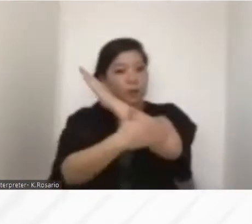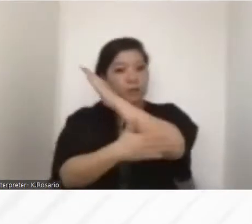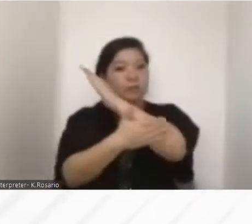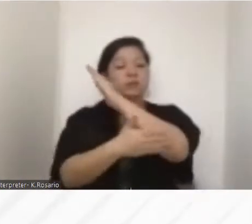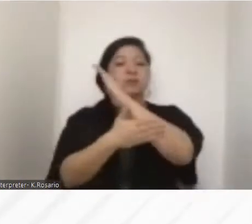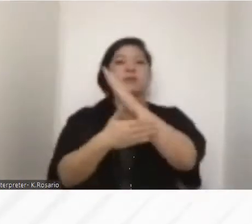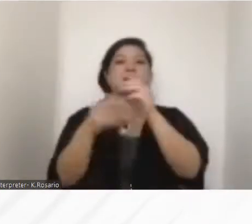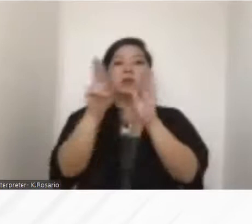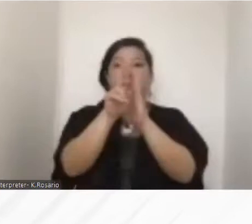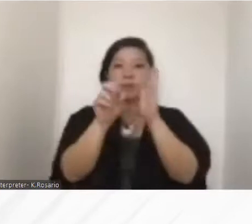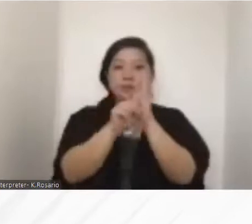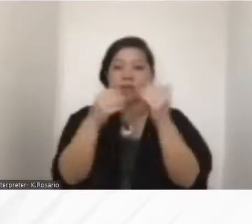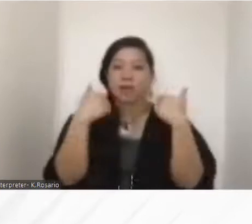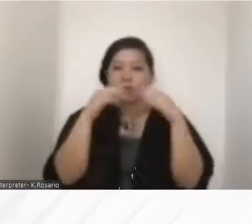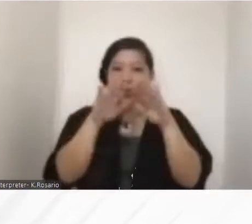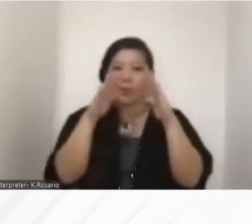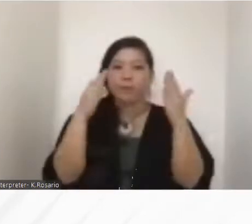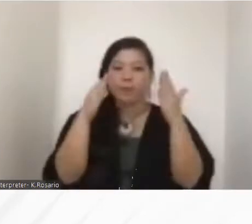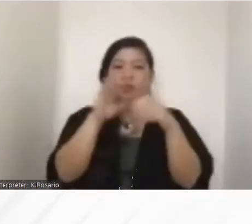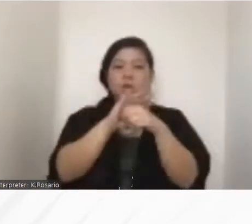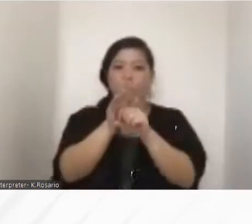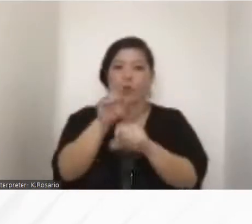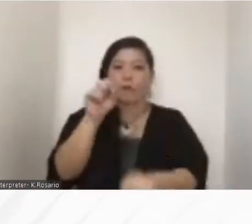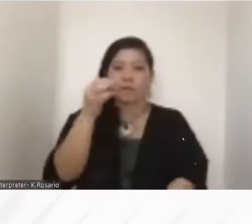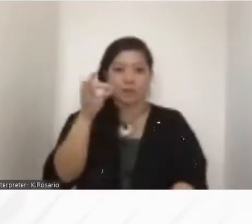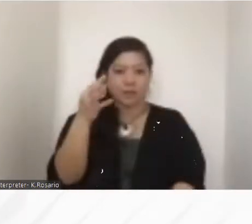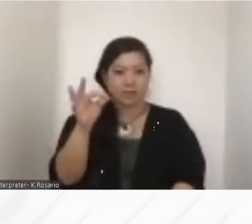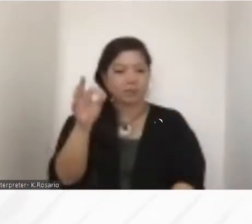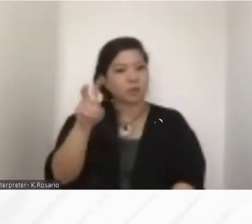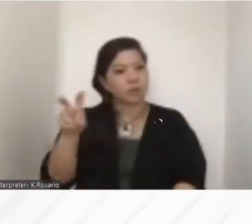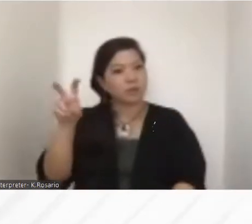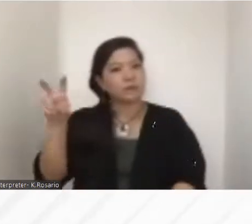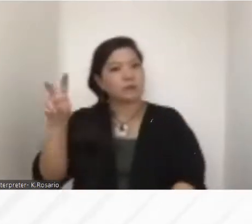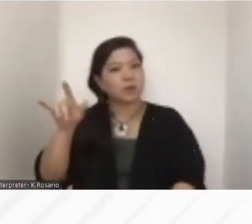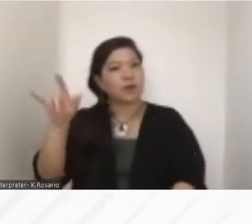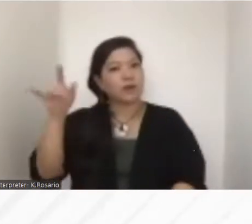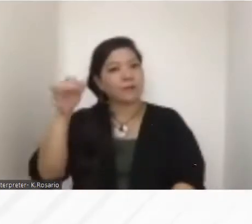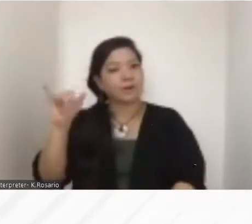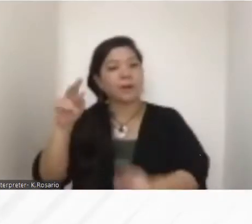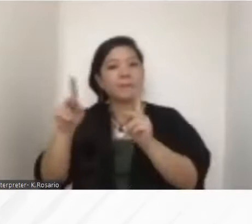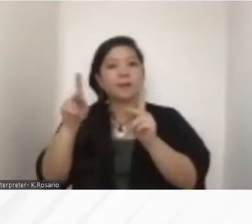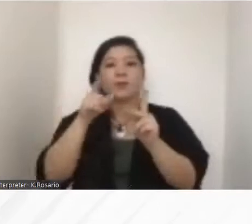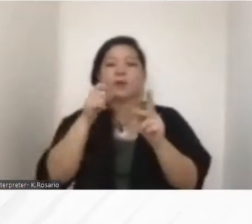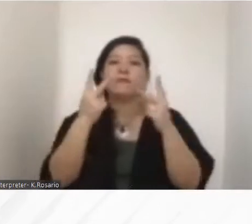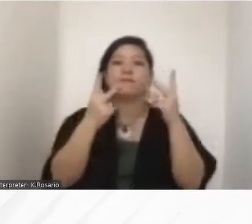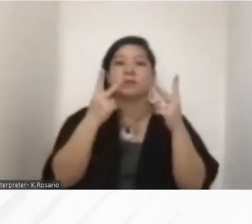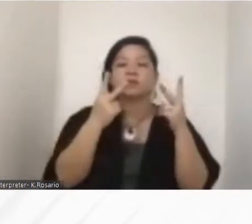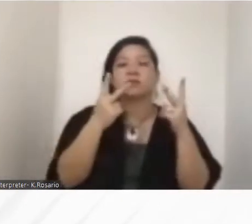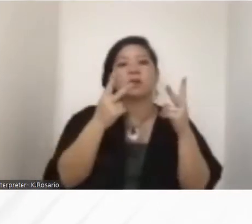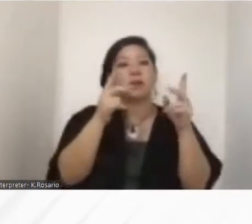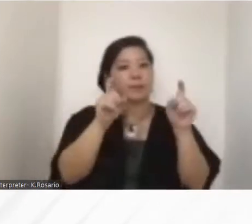some success for tourism, business, and resident travel. Please comment on a two-pronged approach with pre-testing that will allow